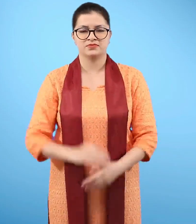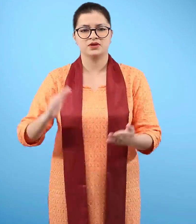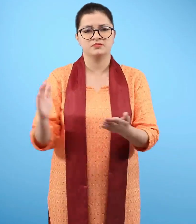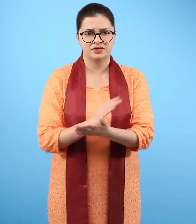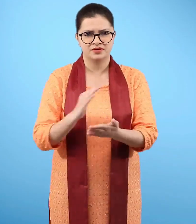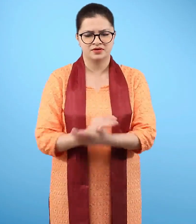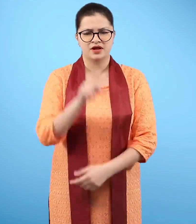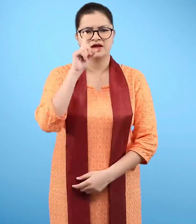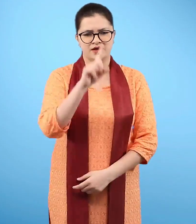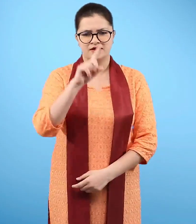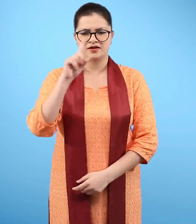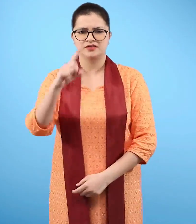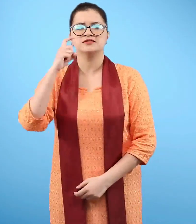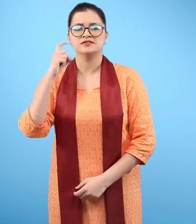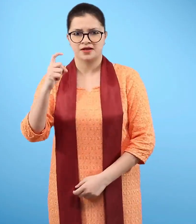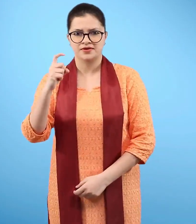Page 117.